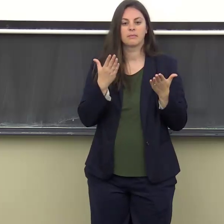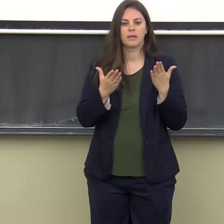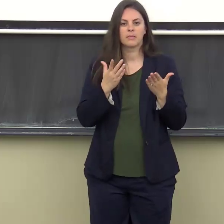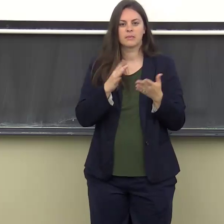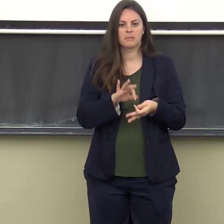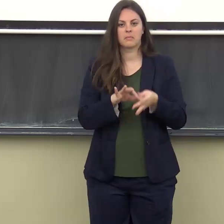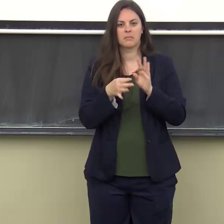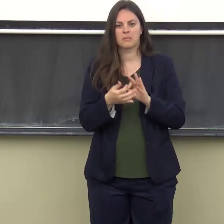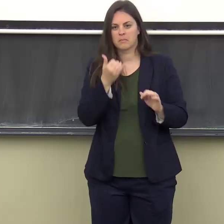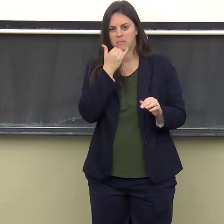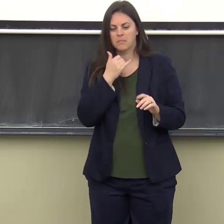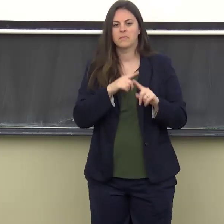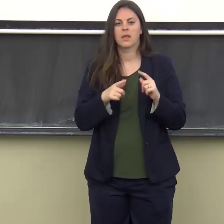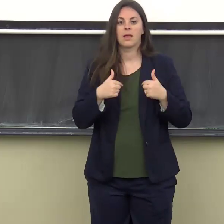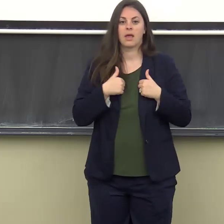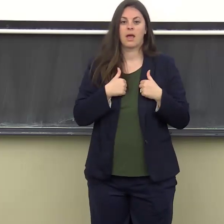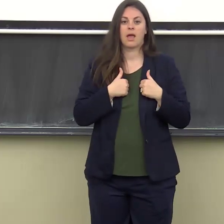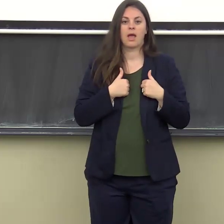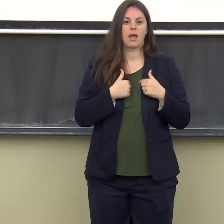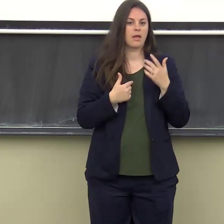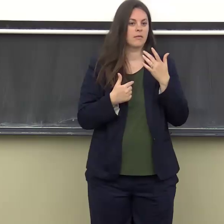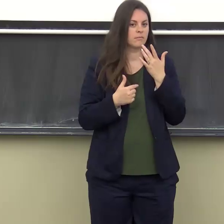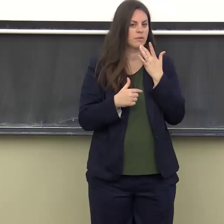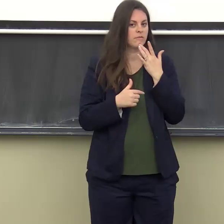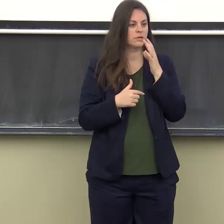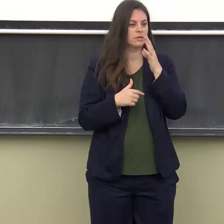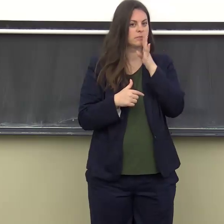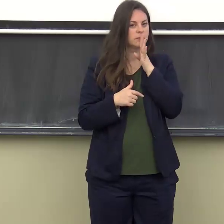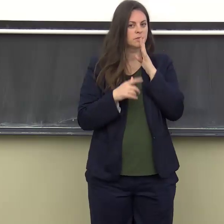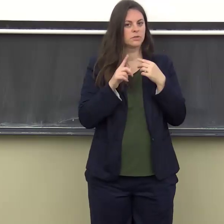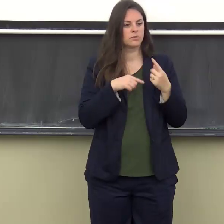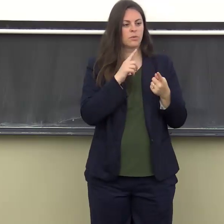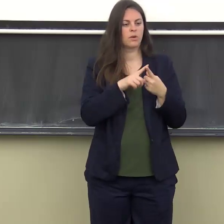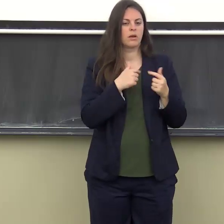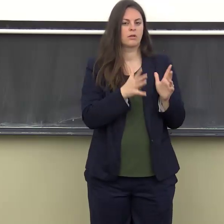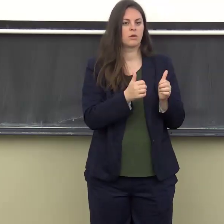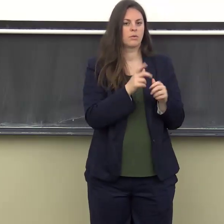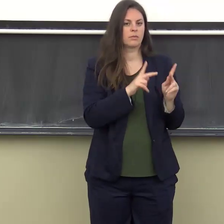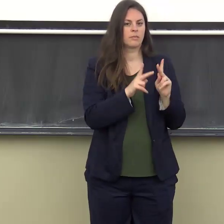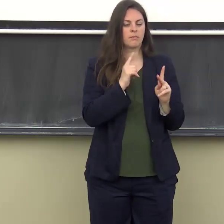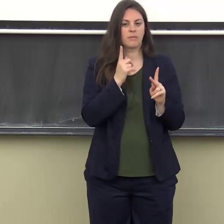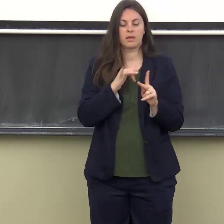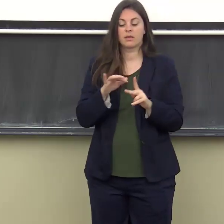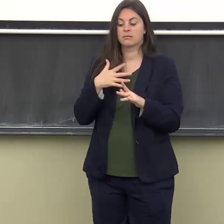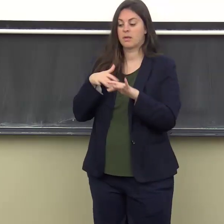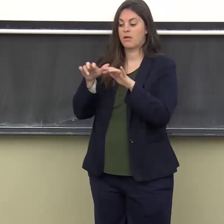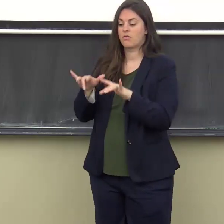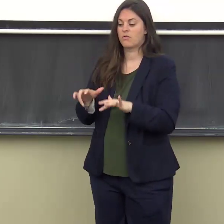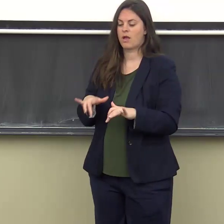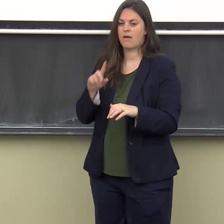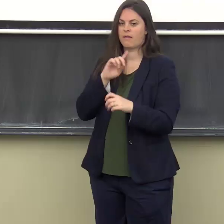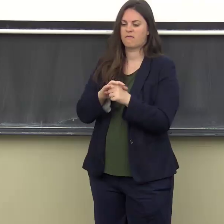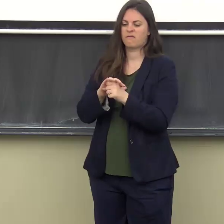personally prefer speech when I speak with people, because if I write, I feel like it's just rife with potential